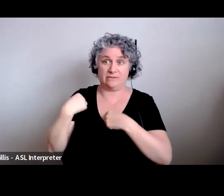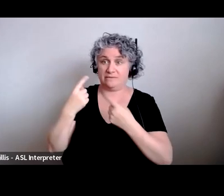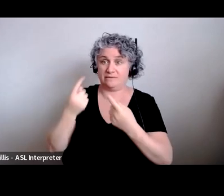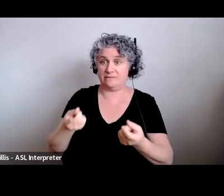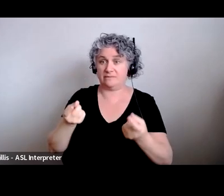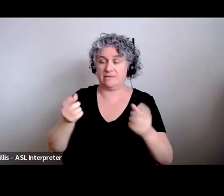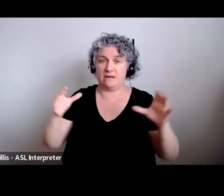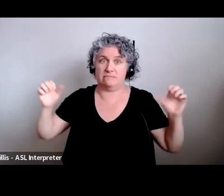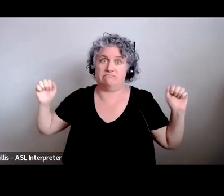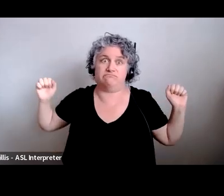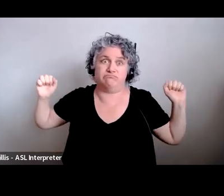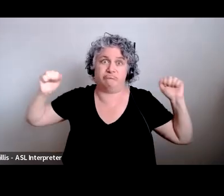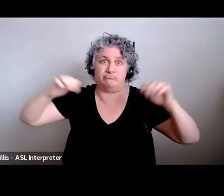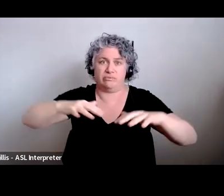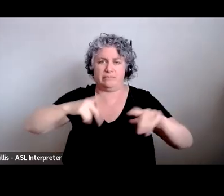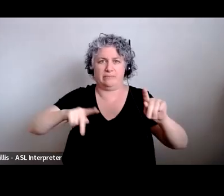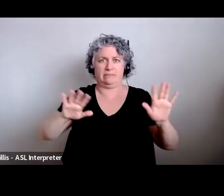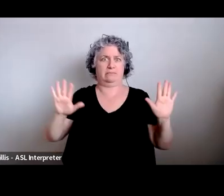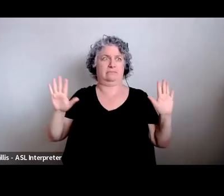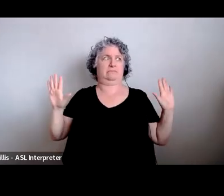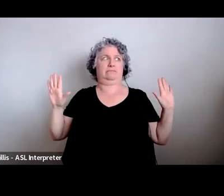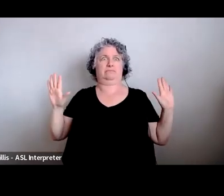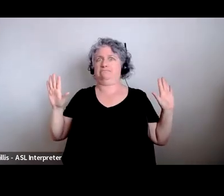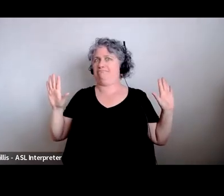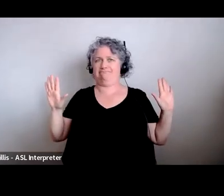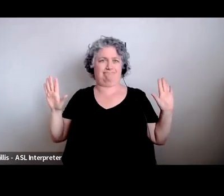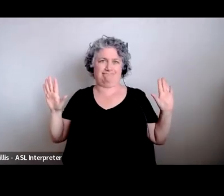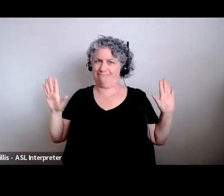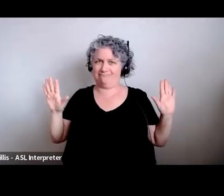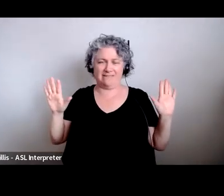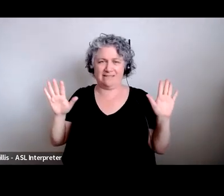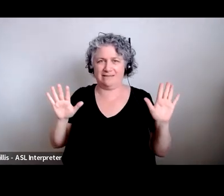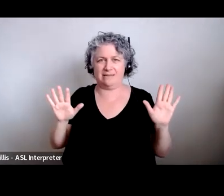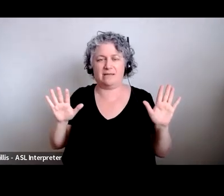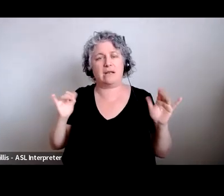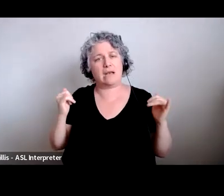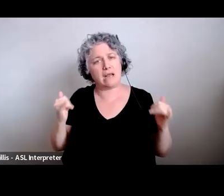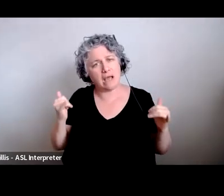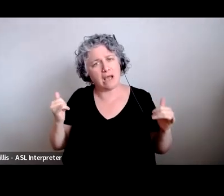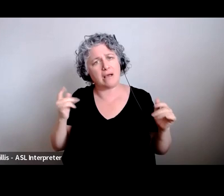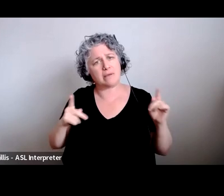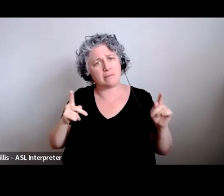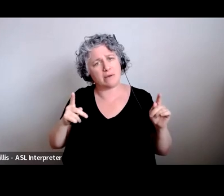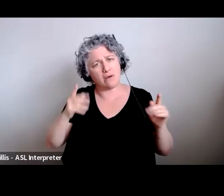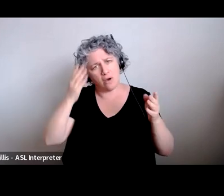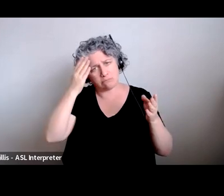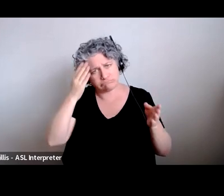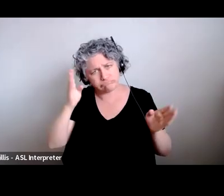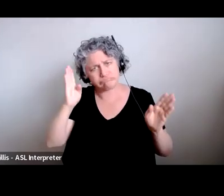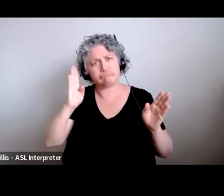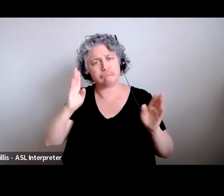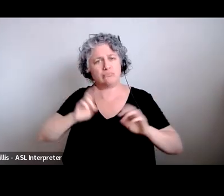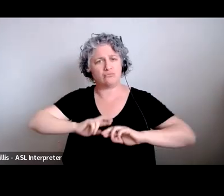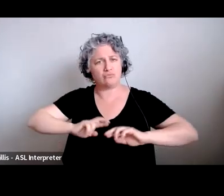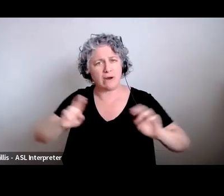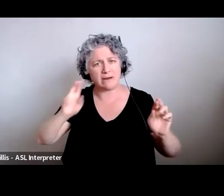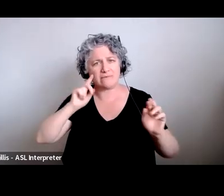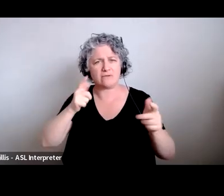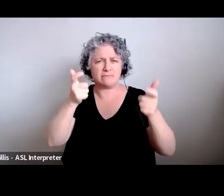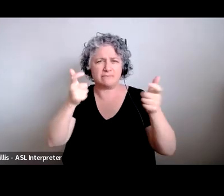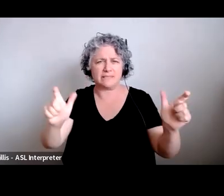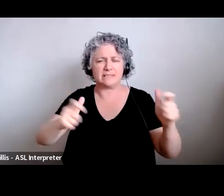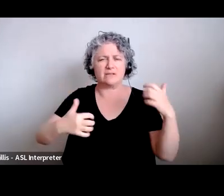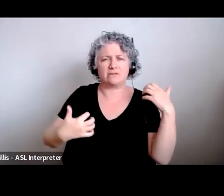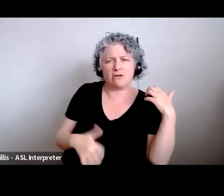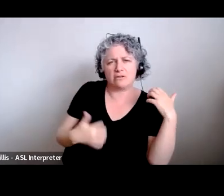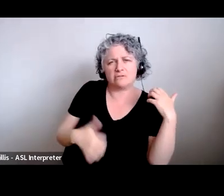was so anathema to everybody. And they're ready to gather for, like you say, big concerts and things like that. But we